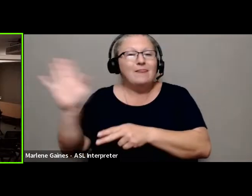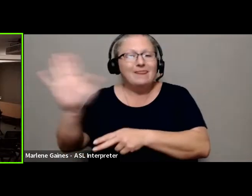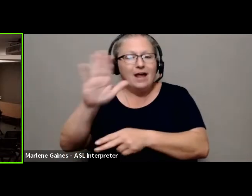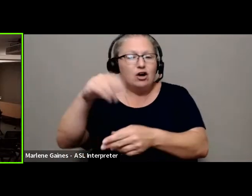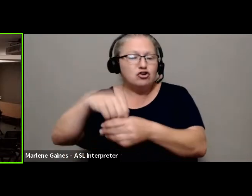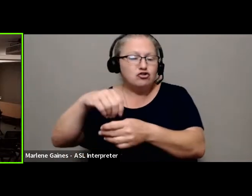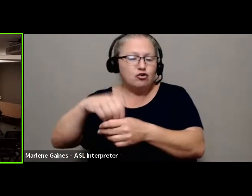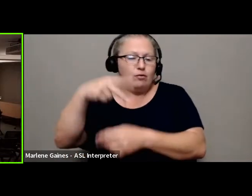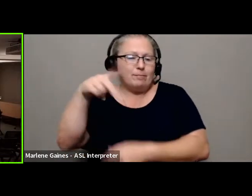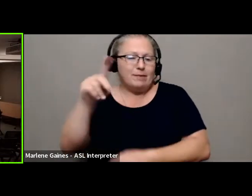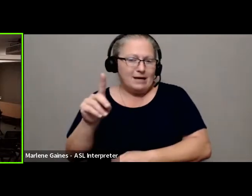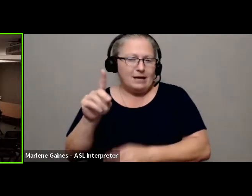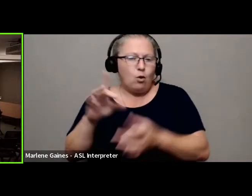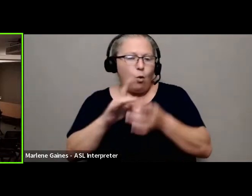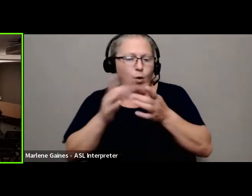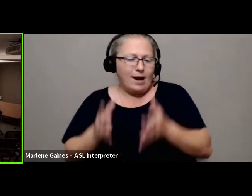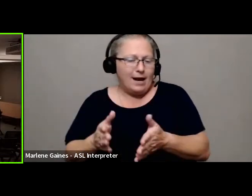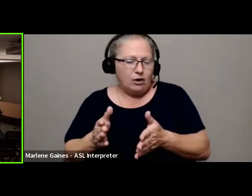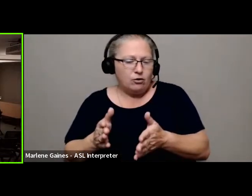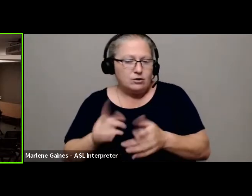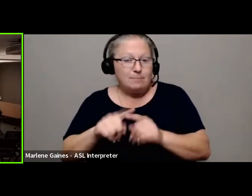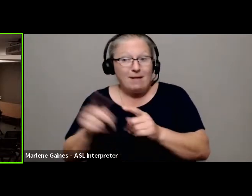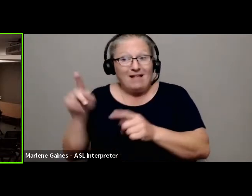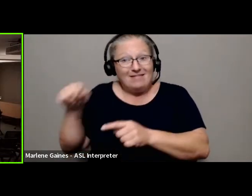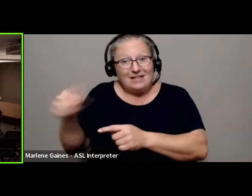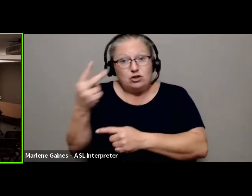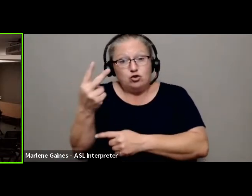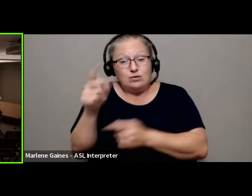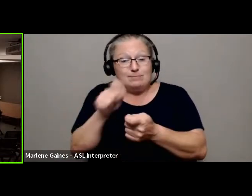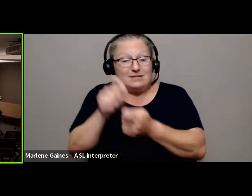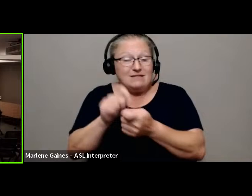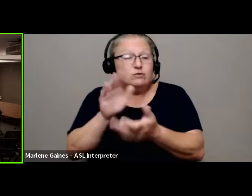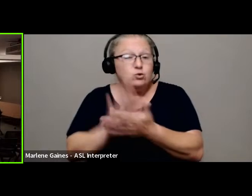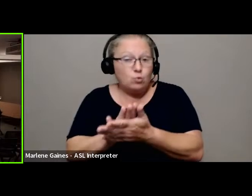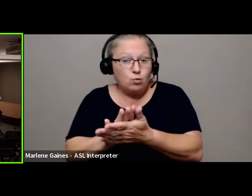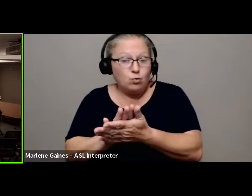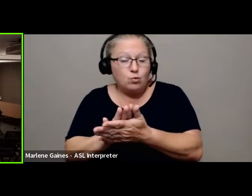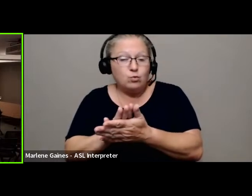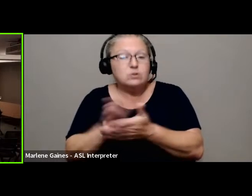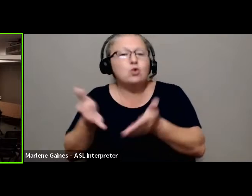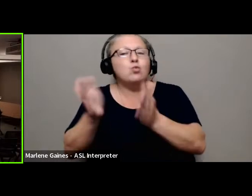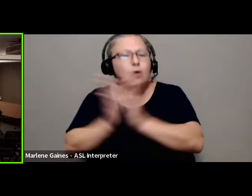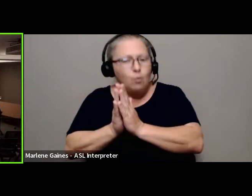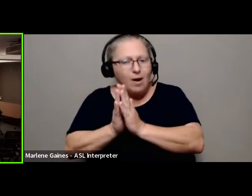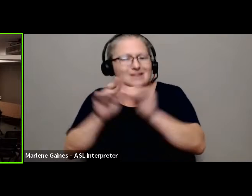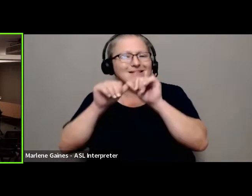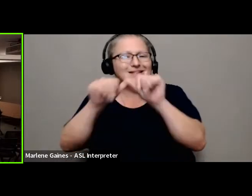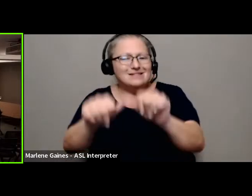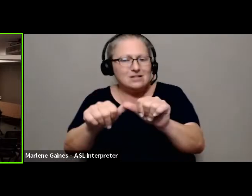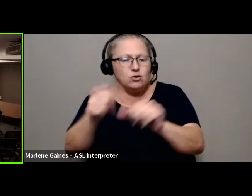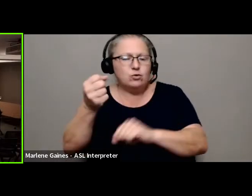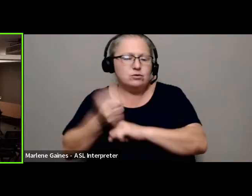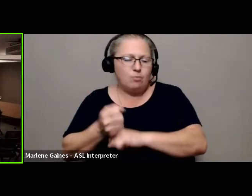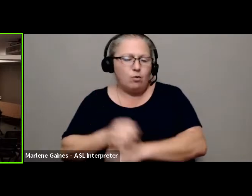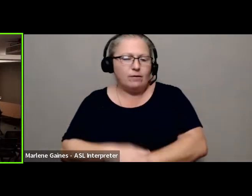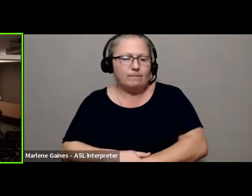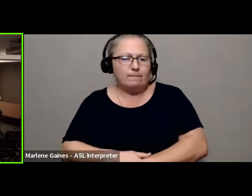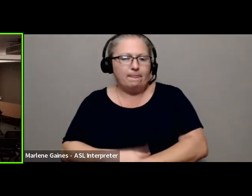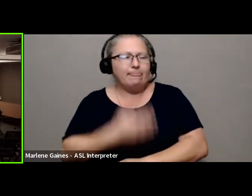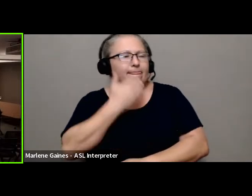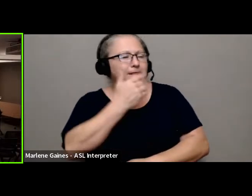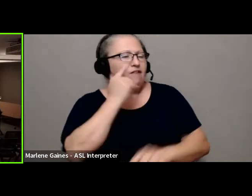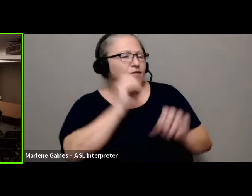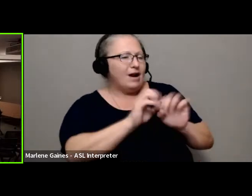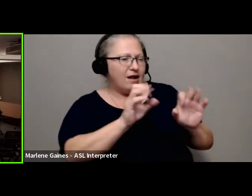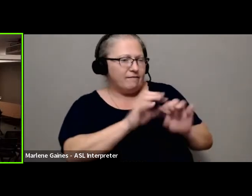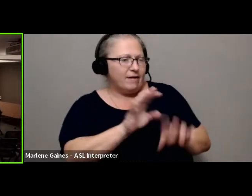internal PD coordinators, but these 2 specific schools have requested to continue the support. Thank you for clarifying that. Thank